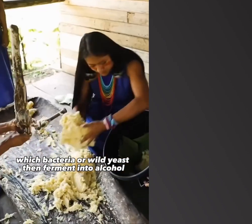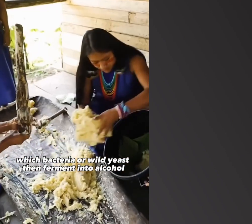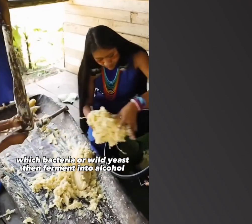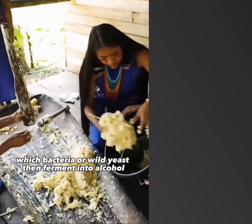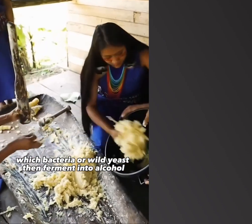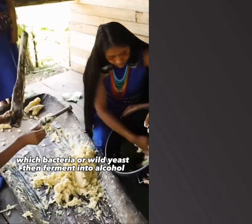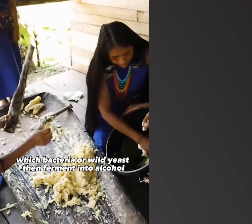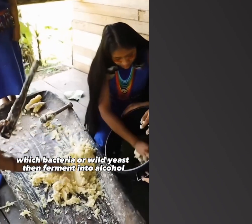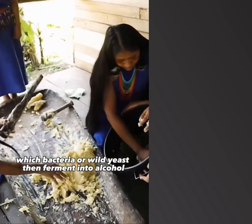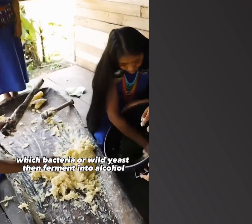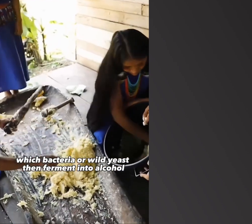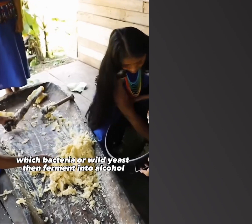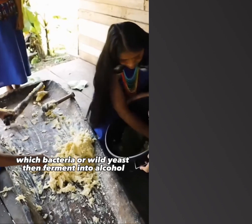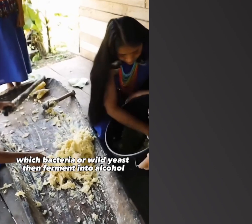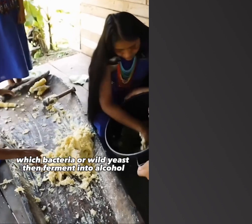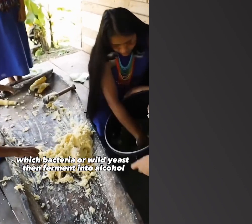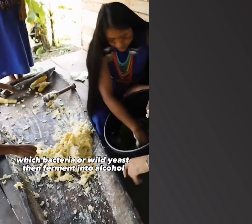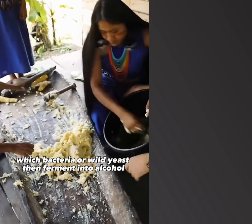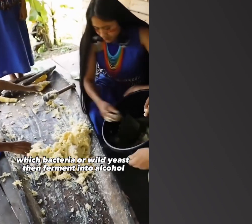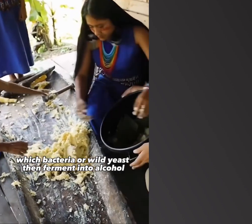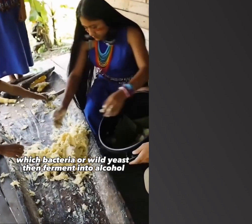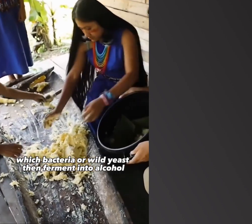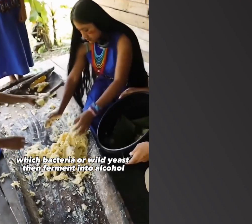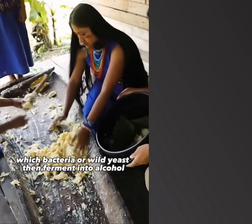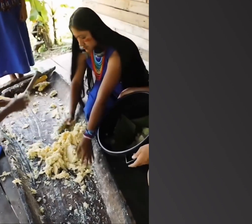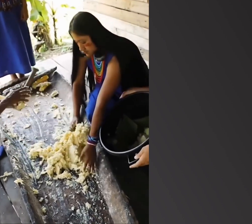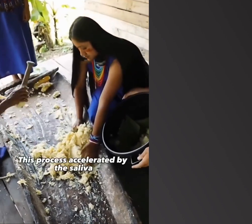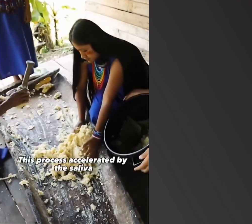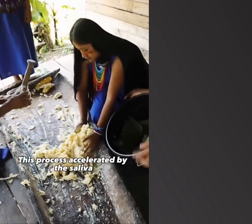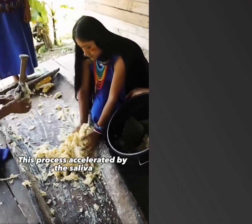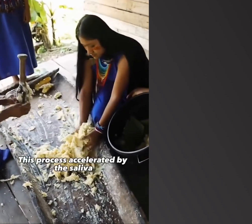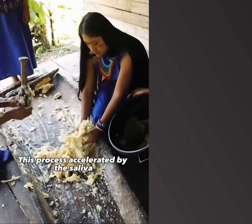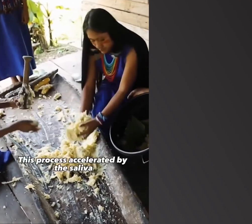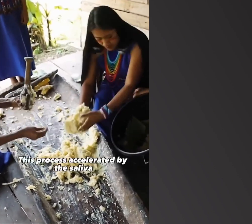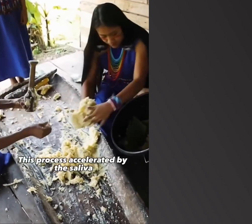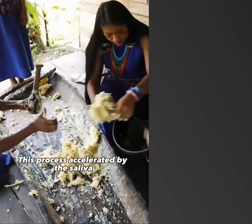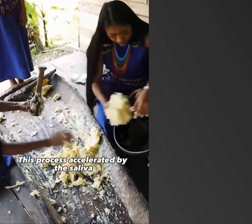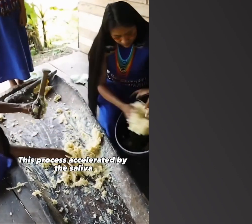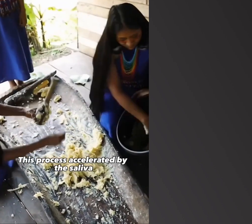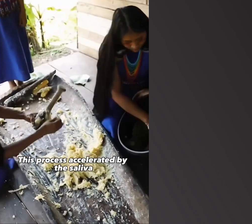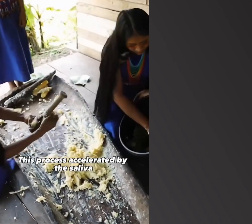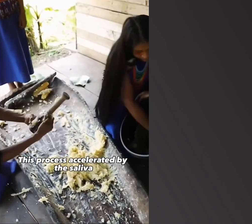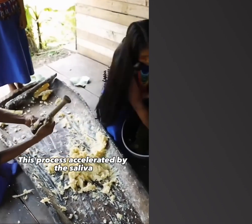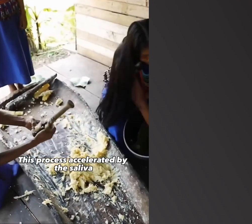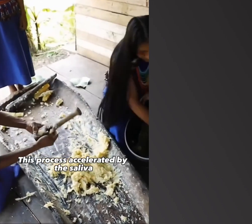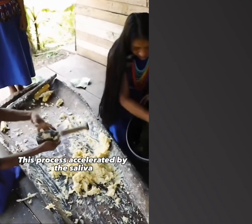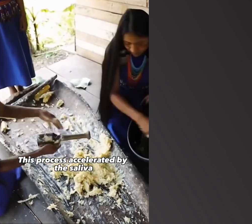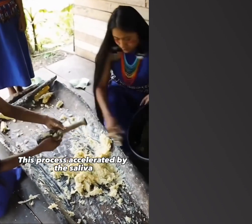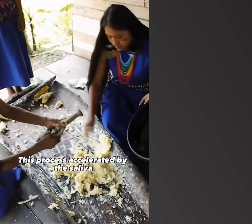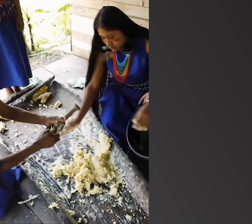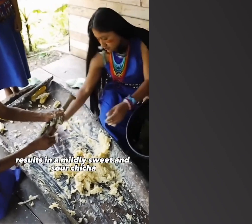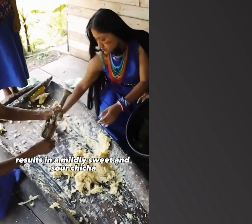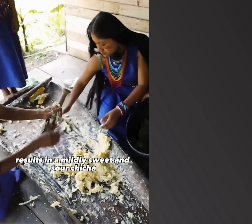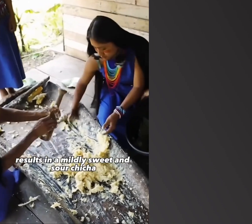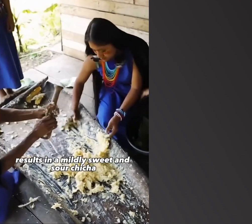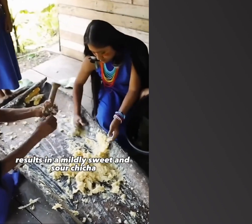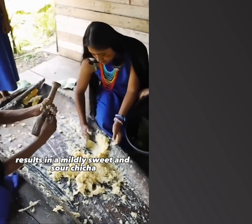bacteria or wild yeast then ferment into alcohol. This process, accelerated by the saliva, results in a